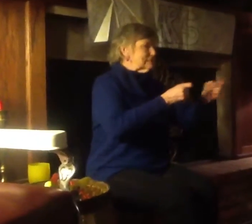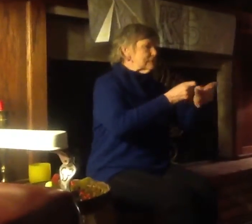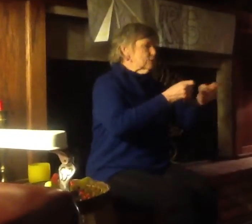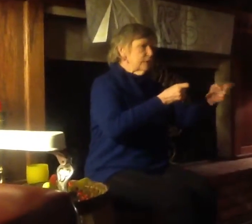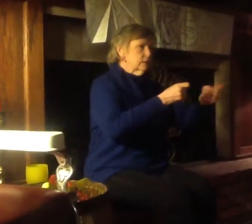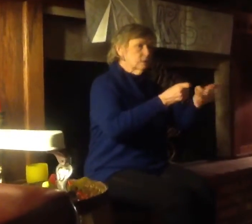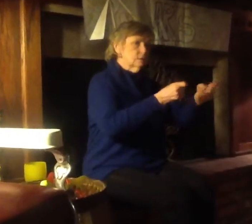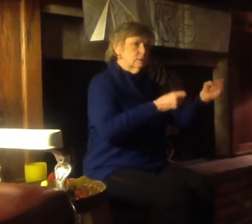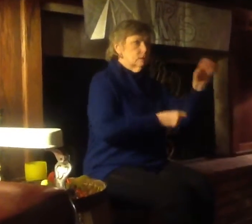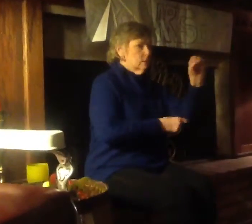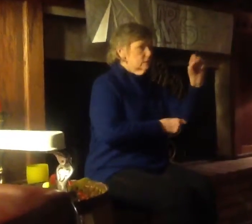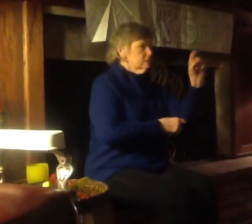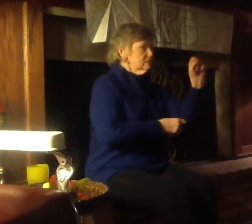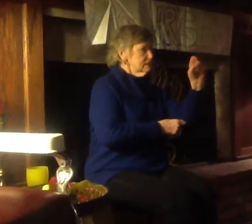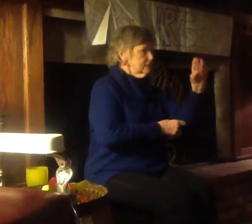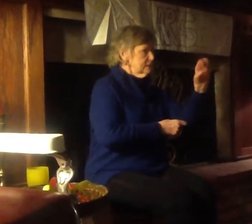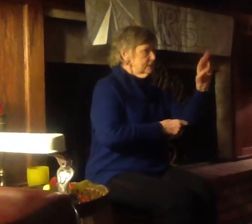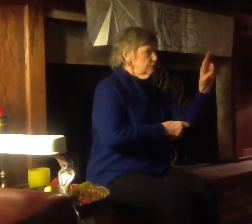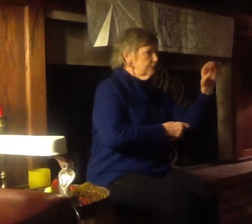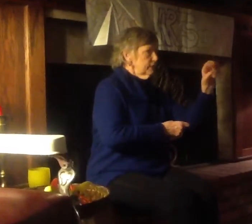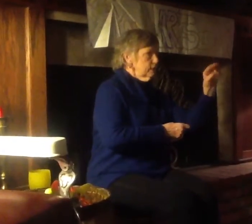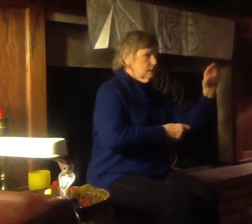the steering